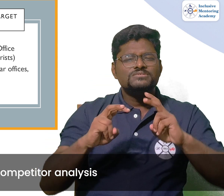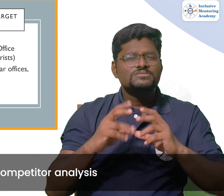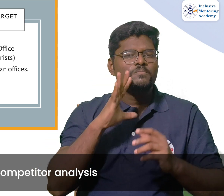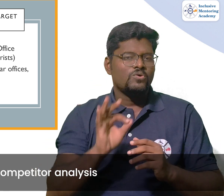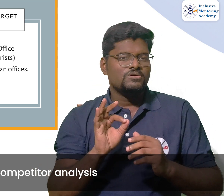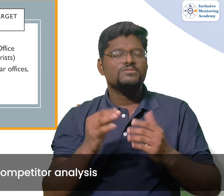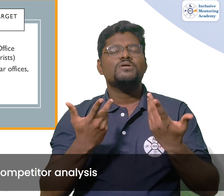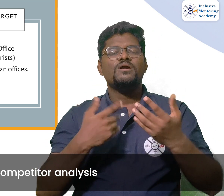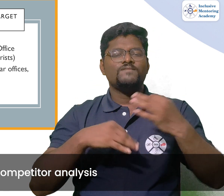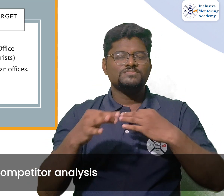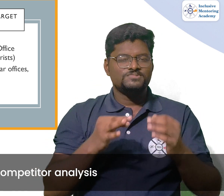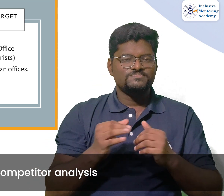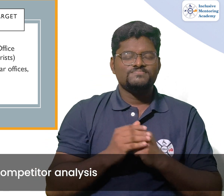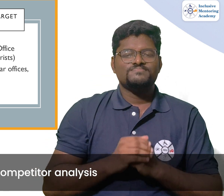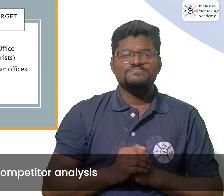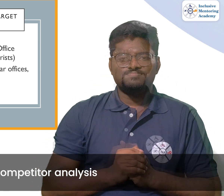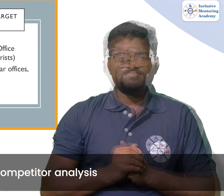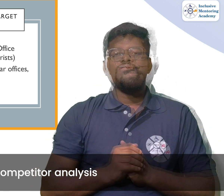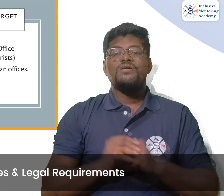Competitor analysis.